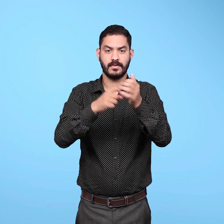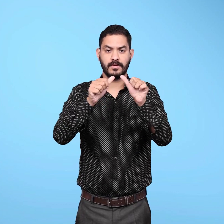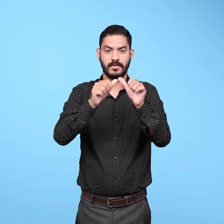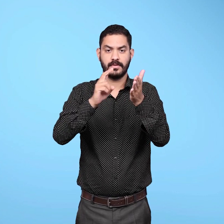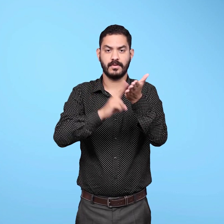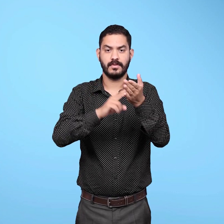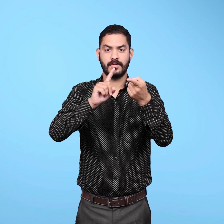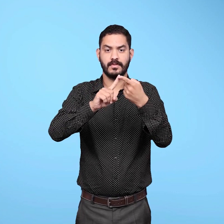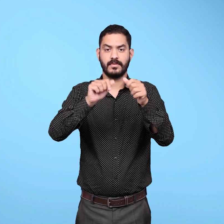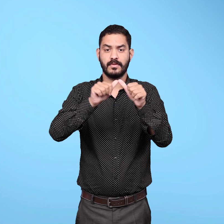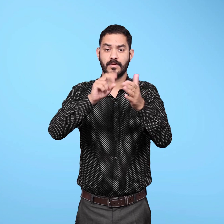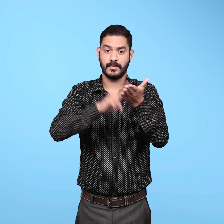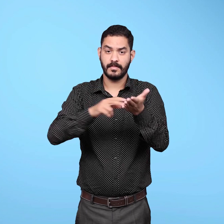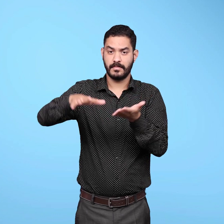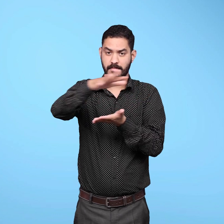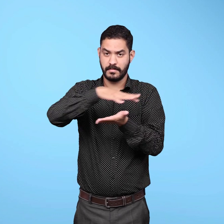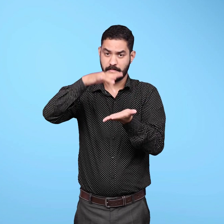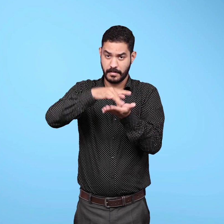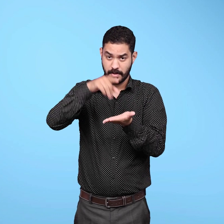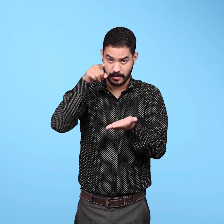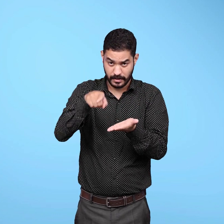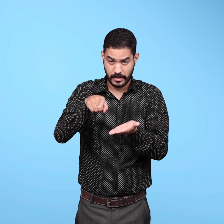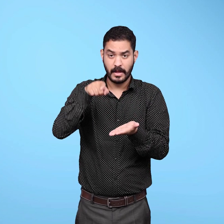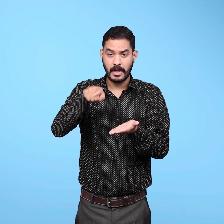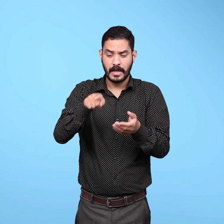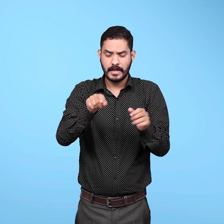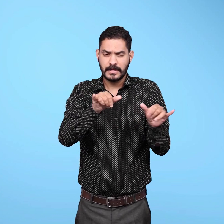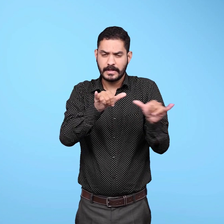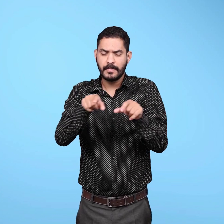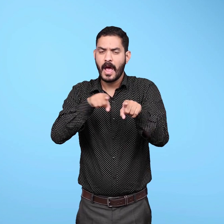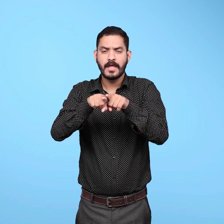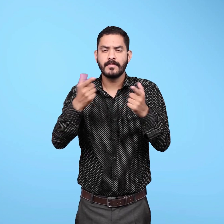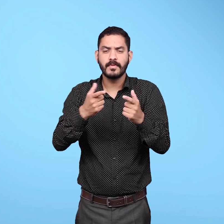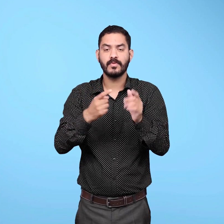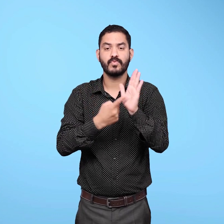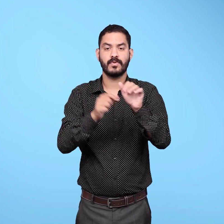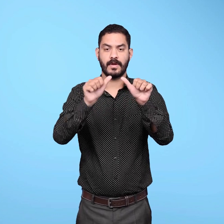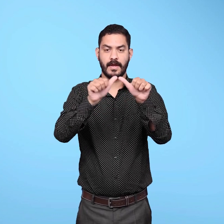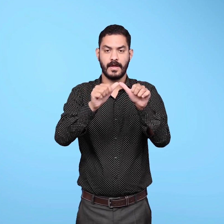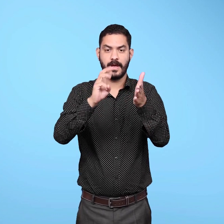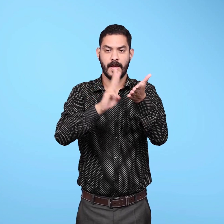means tall double-handled jars that contained liquids such as wine or